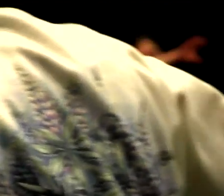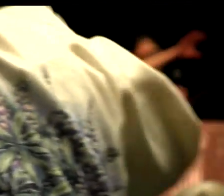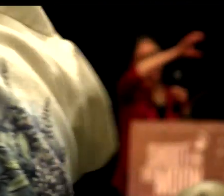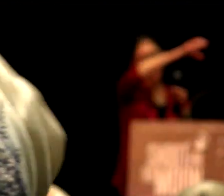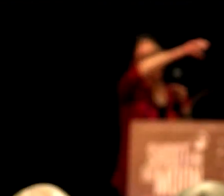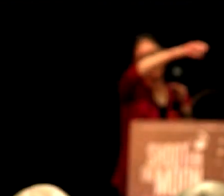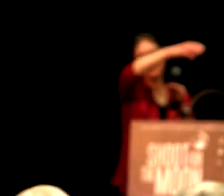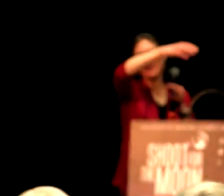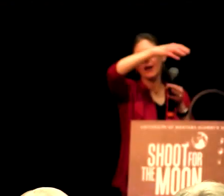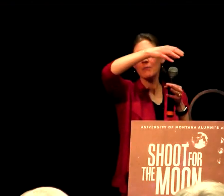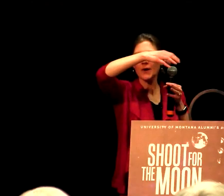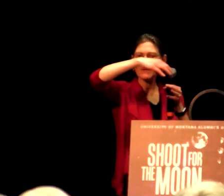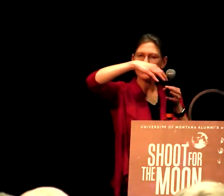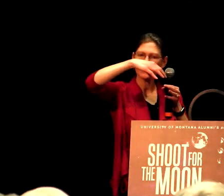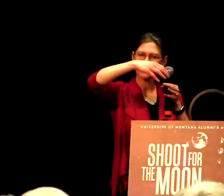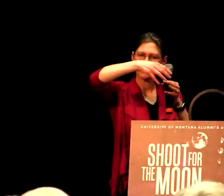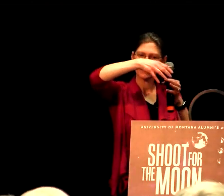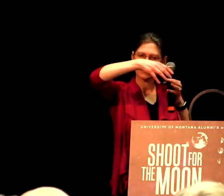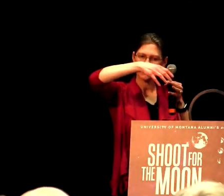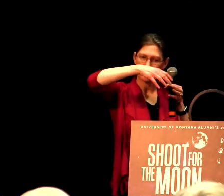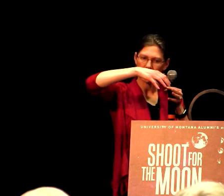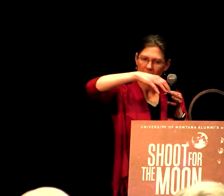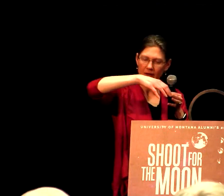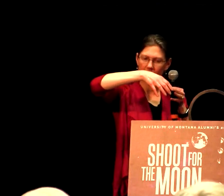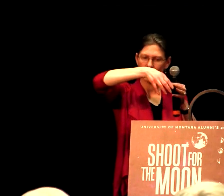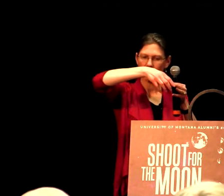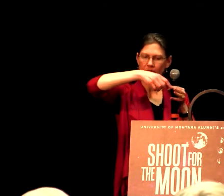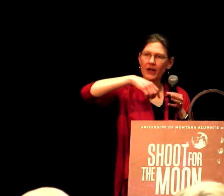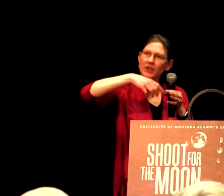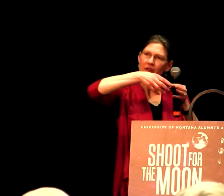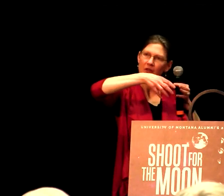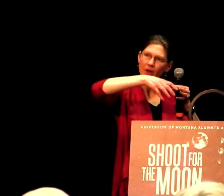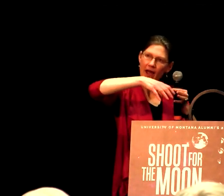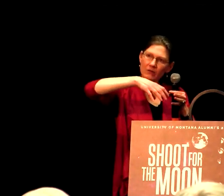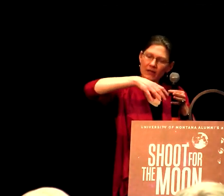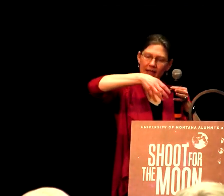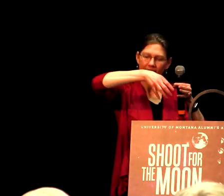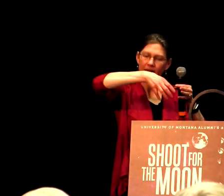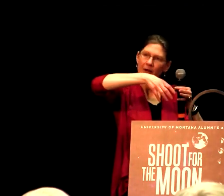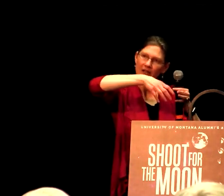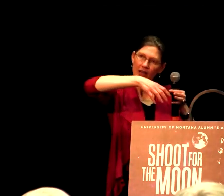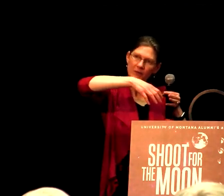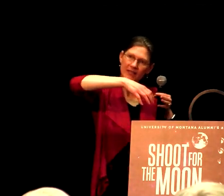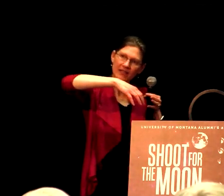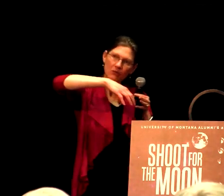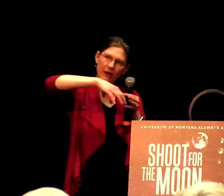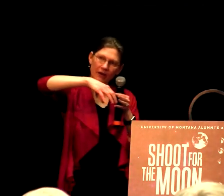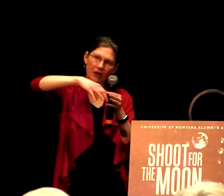the jet will be above the front on the ground, and it will actually help steer where it